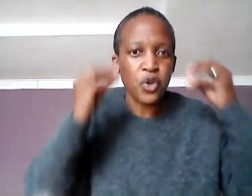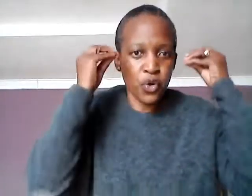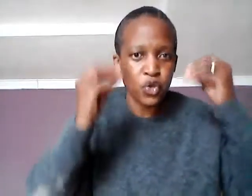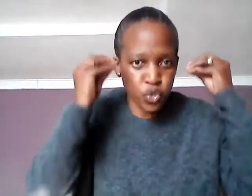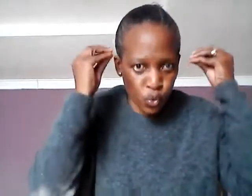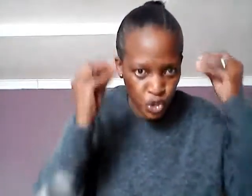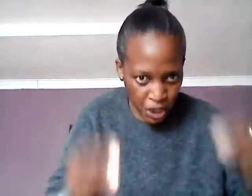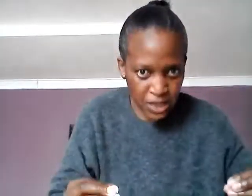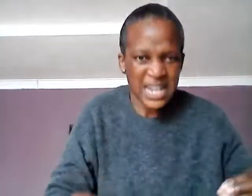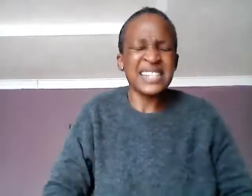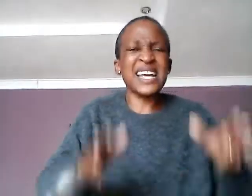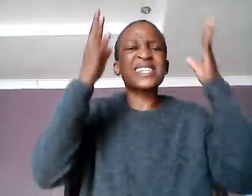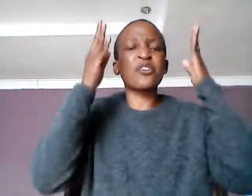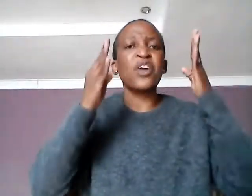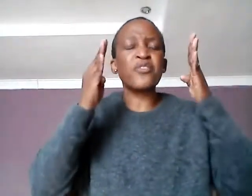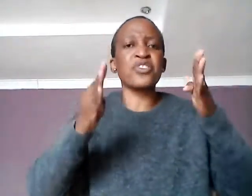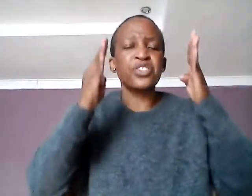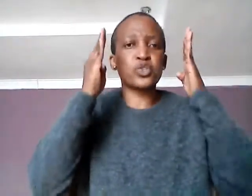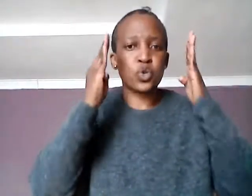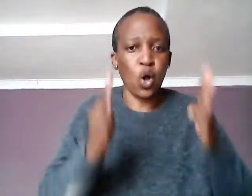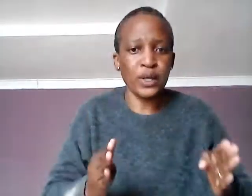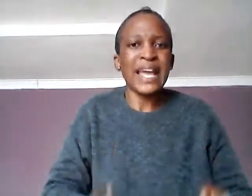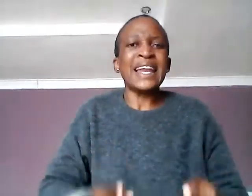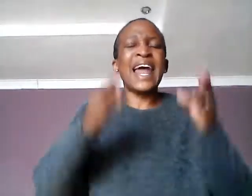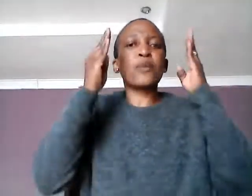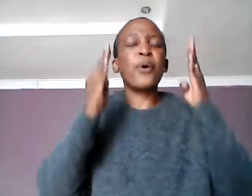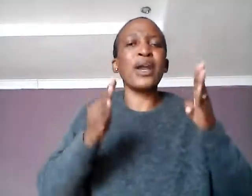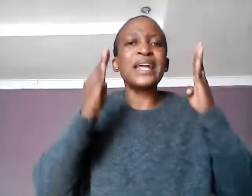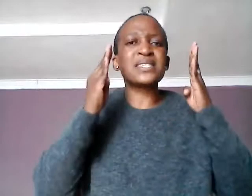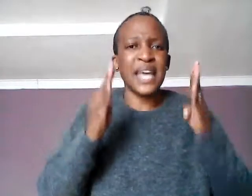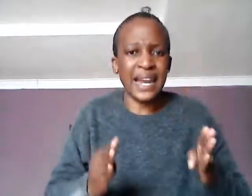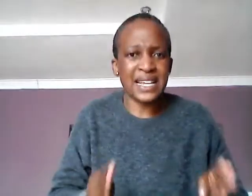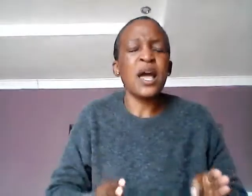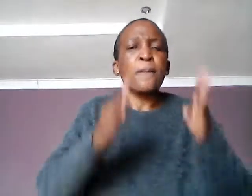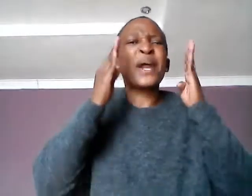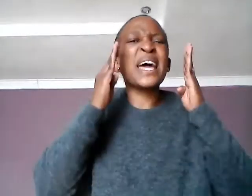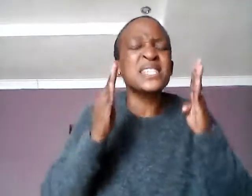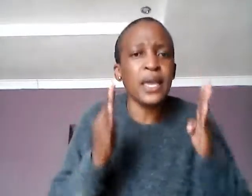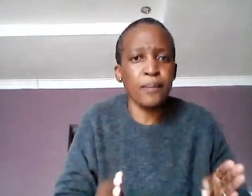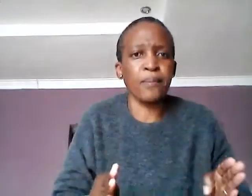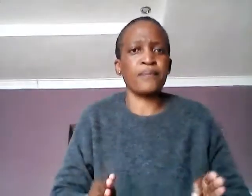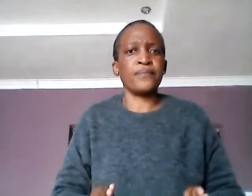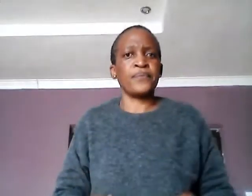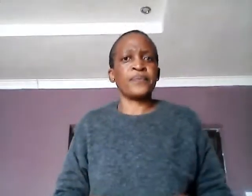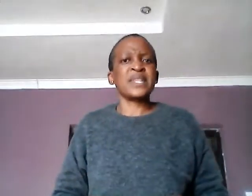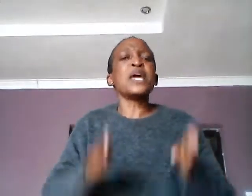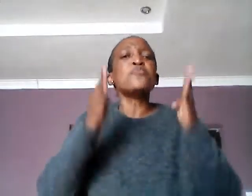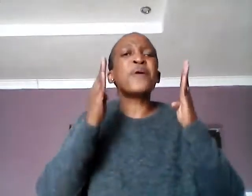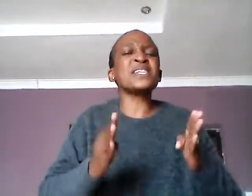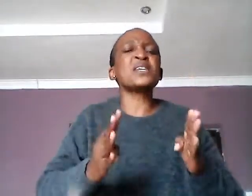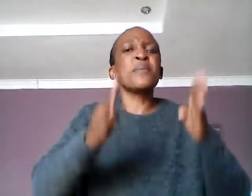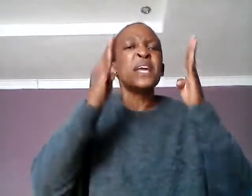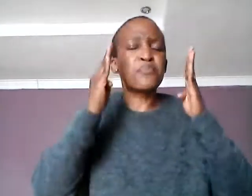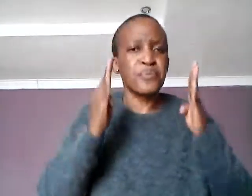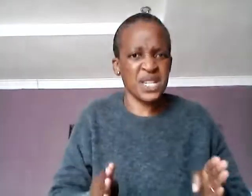wrong solutions. Just give everything to God. Like Paul and Silas. Praise him. They praised him in prison.